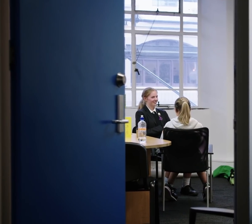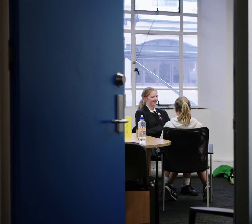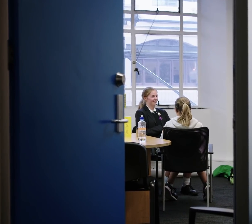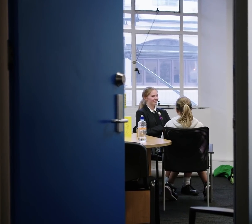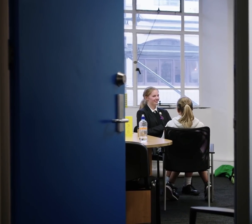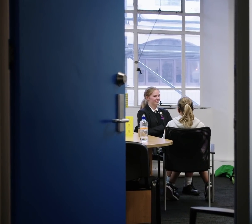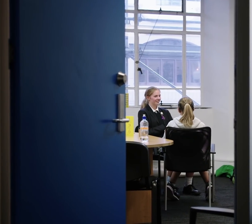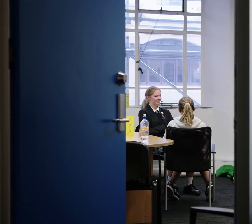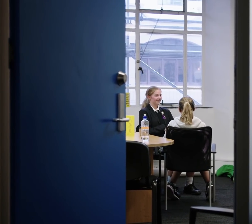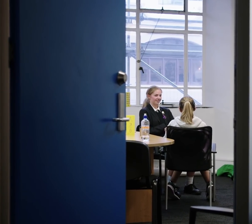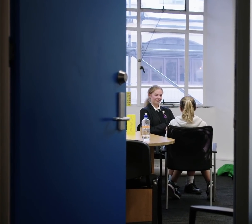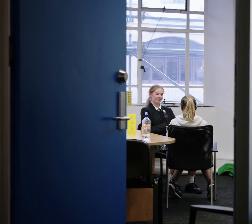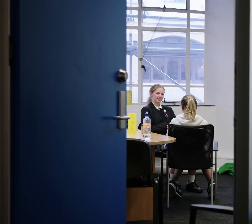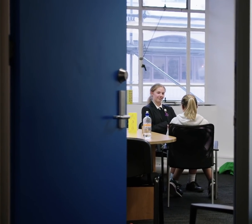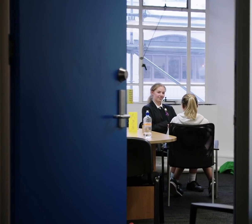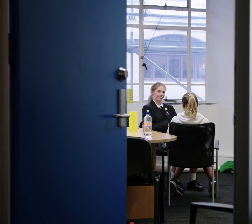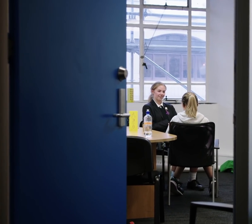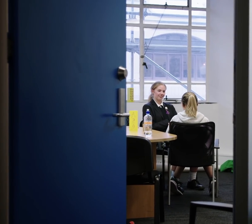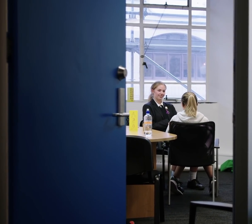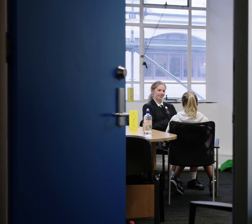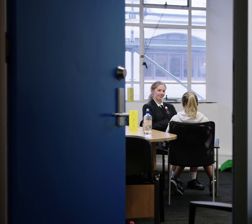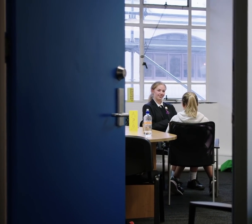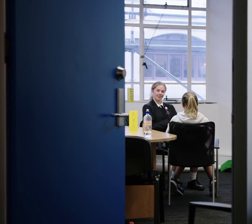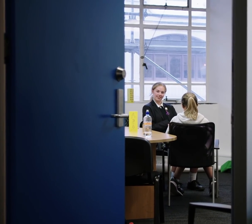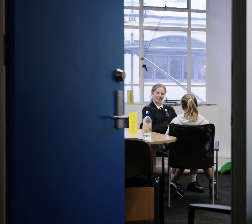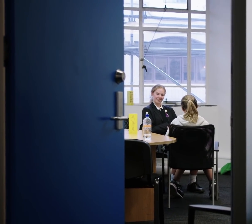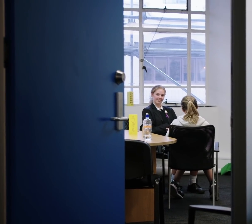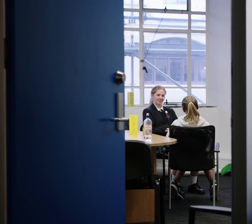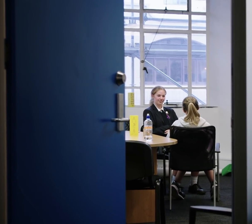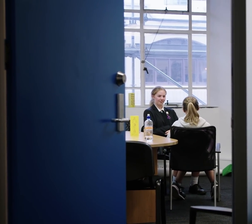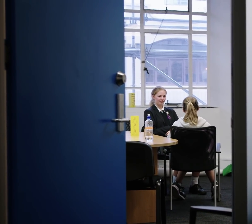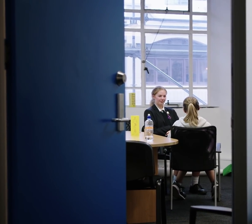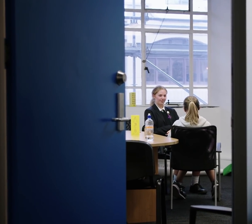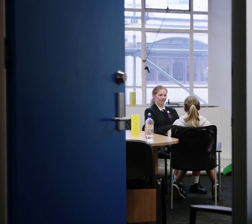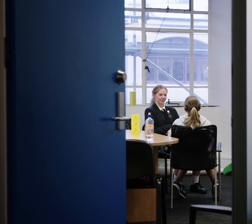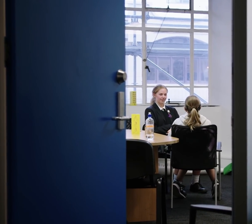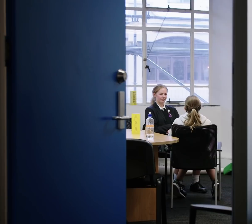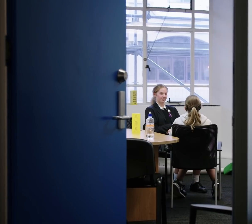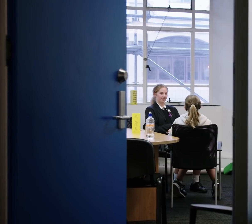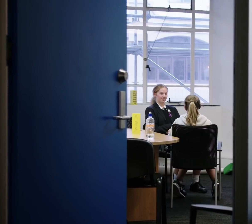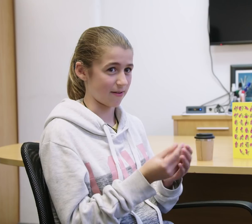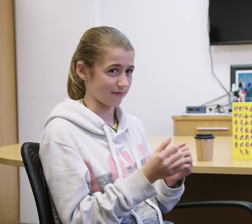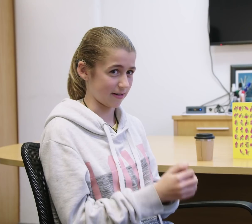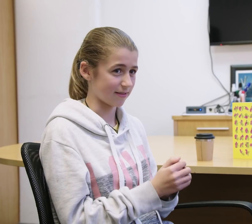to sign and just like focus on that thing. And I like to sign with my friends,